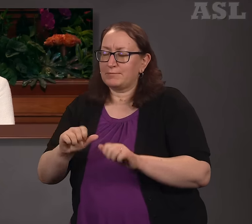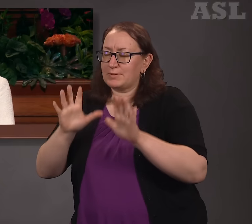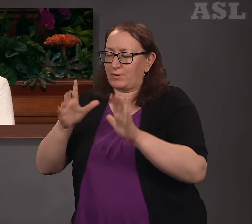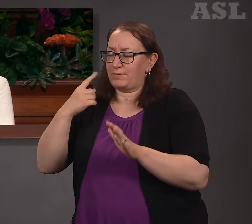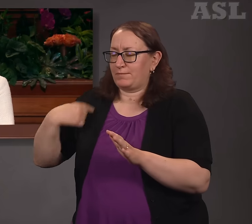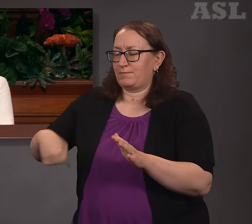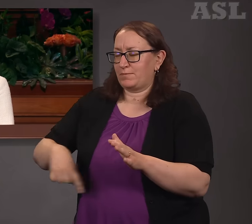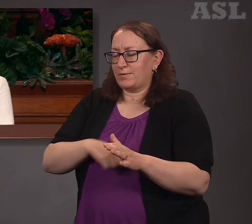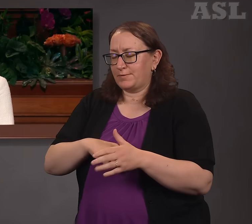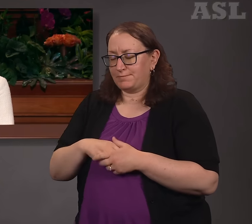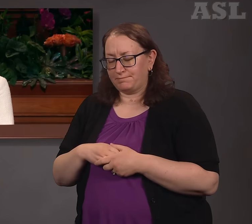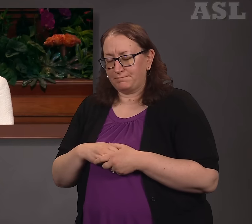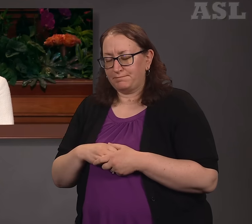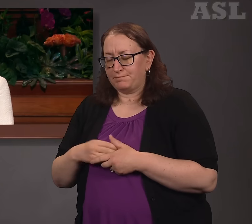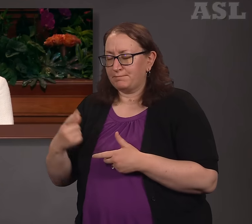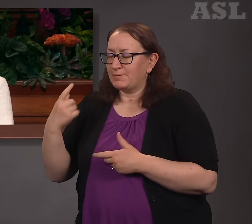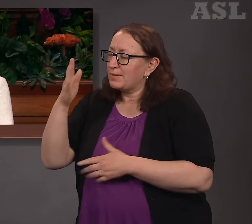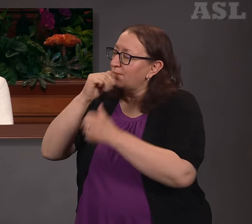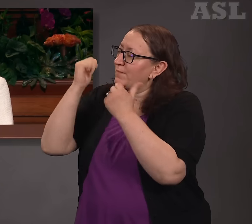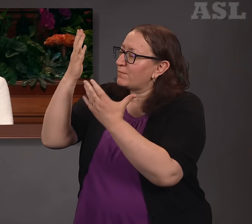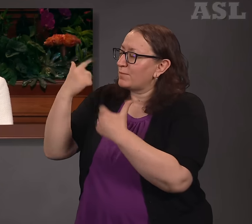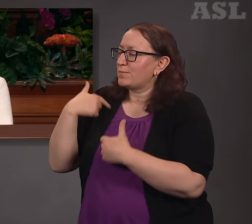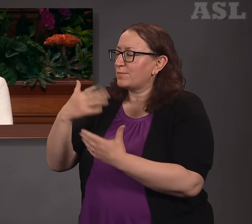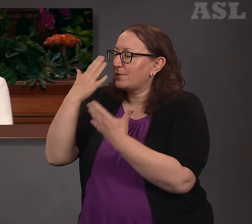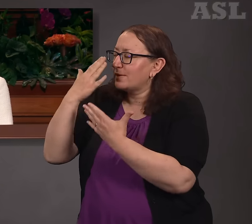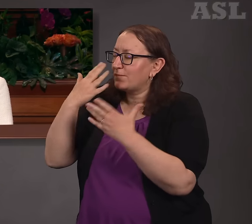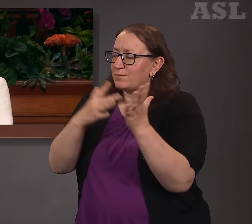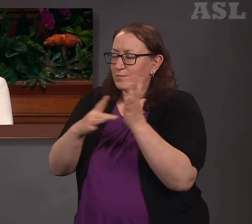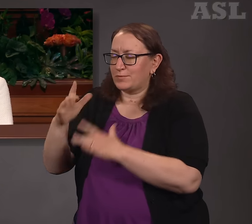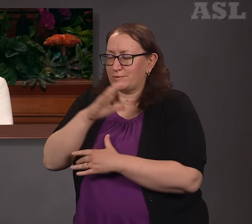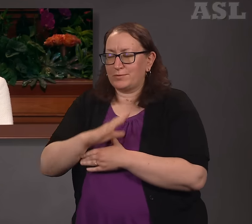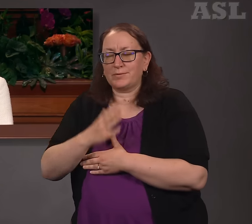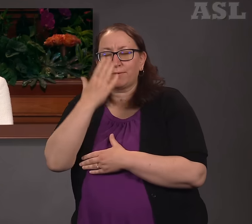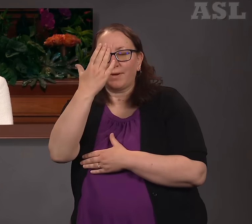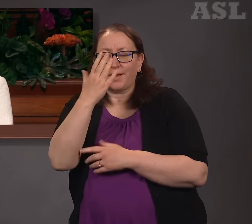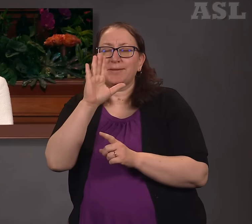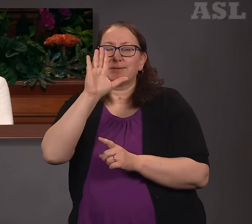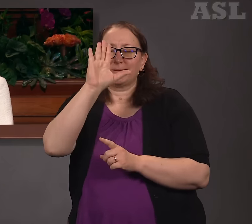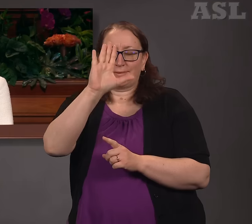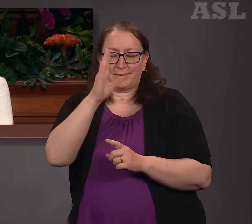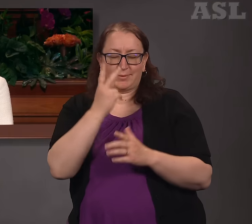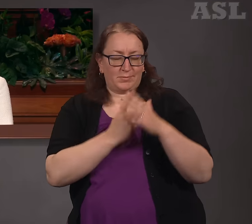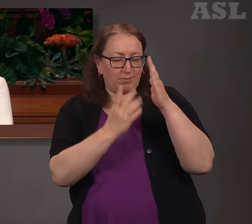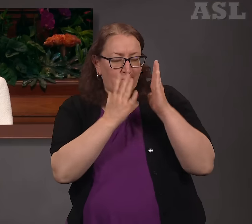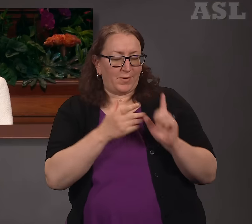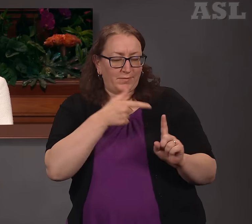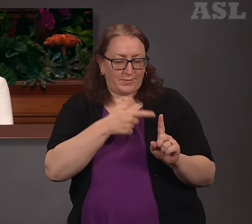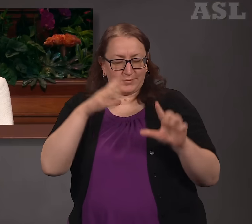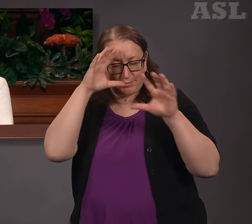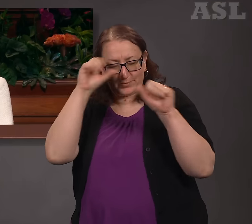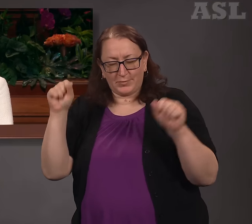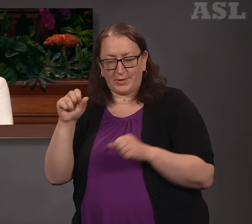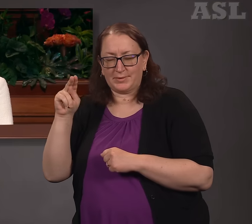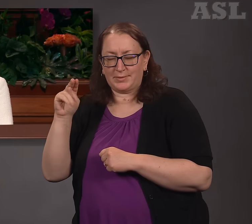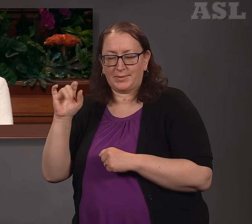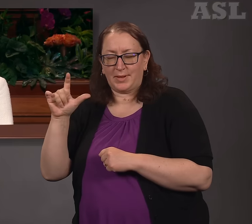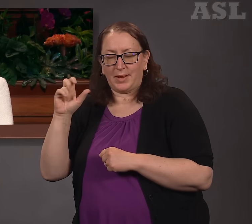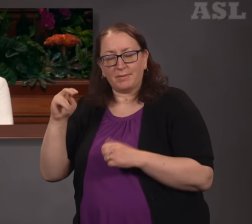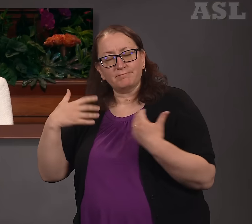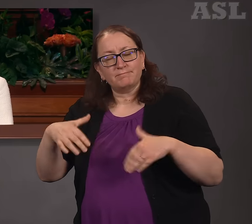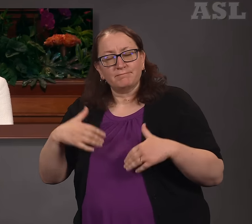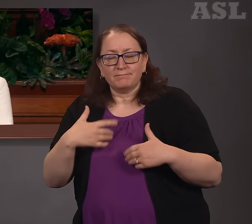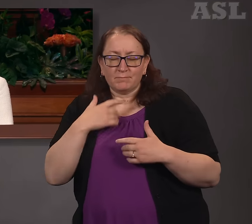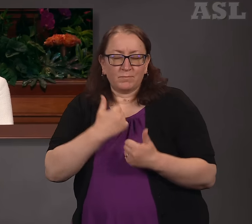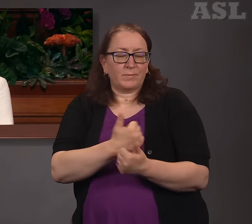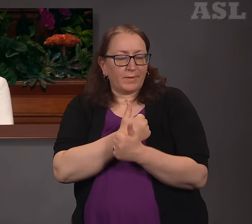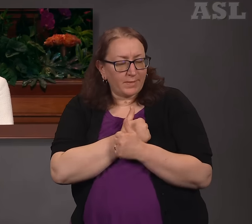sacrifice. We are grateful, Heavenly Father, for Jesus Christ, Prophet, President Russell M. Nelson. Oh, how we love